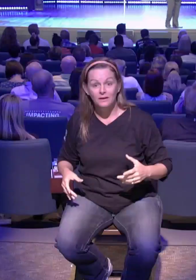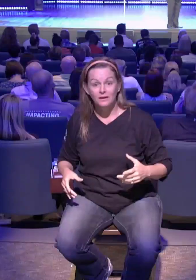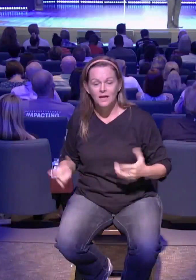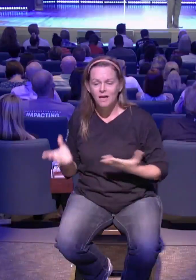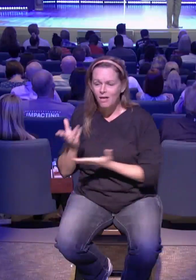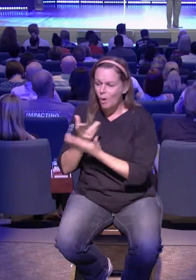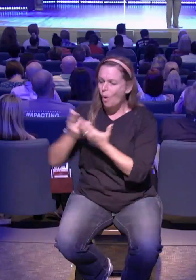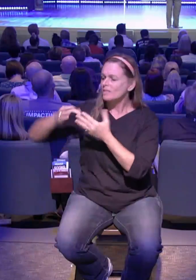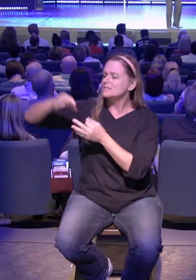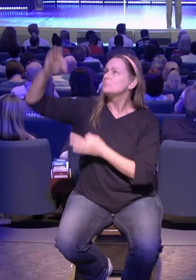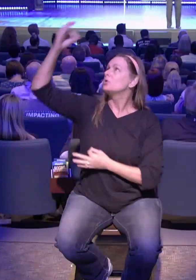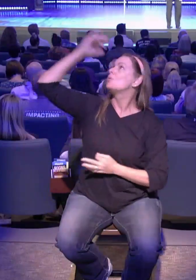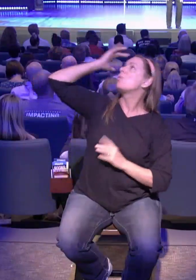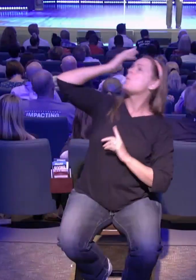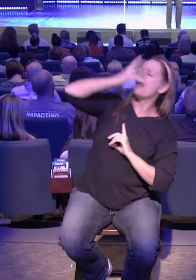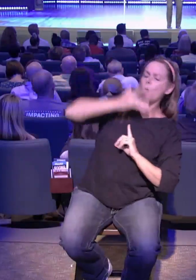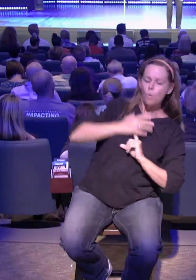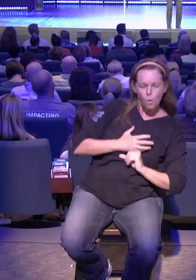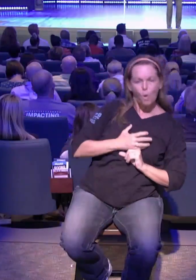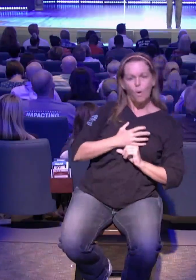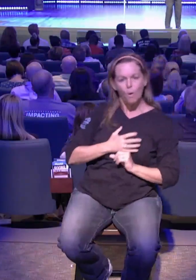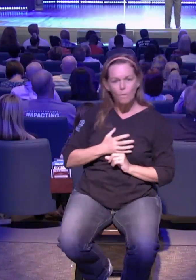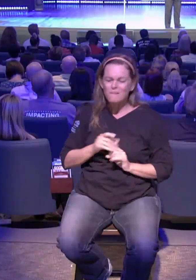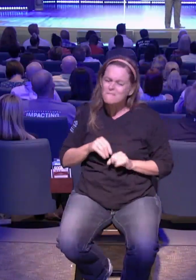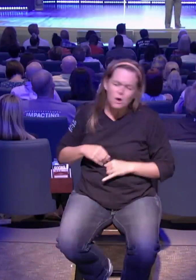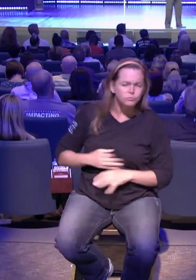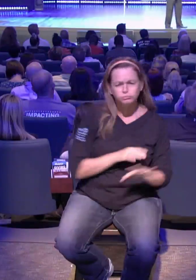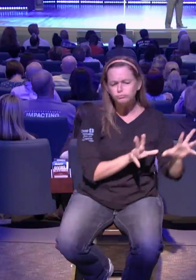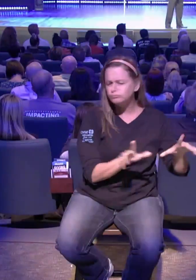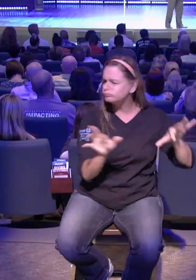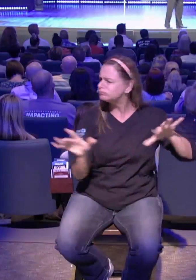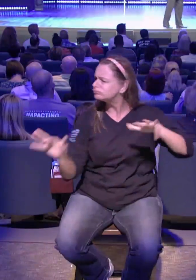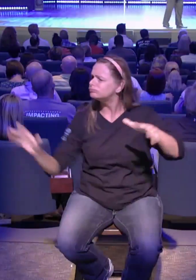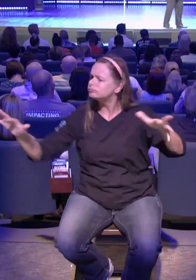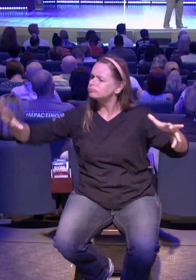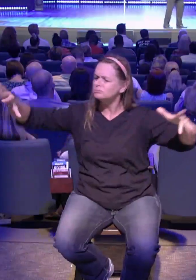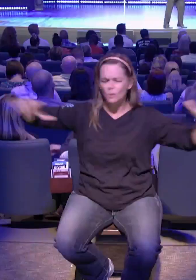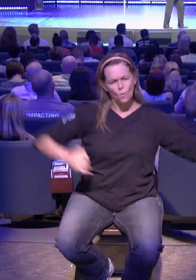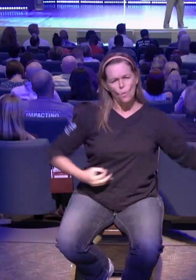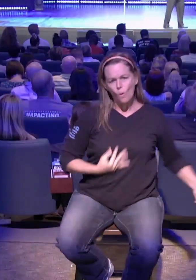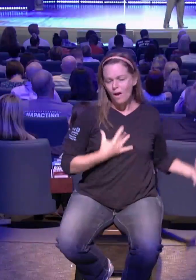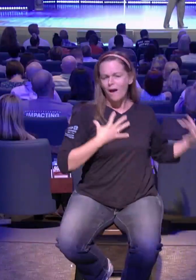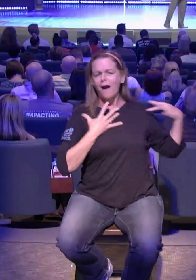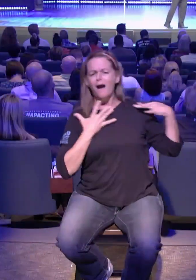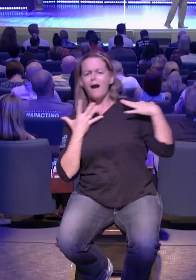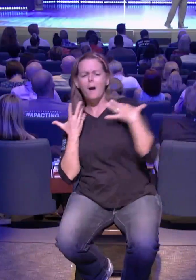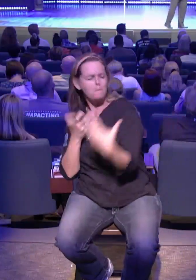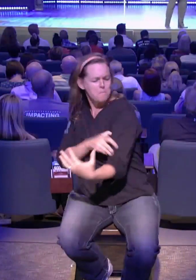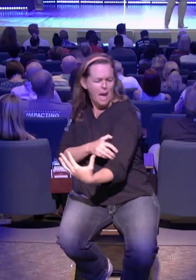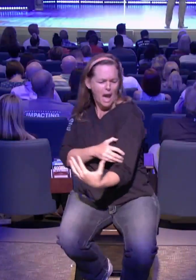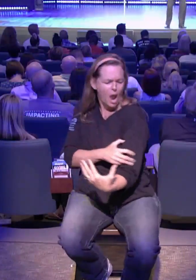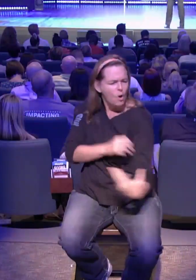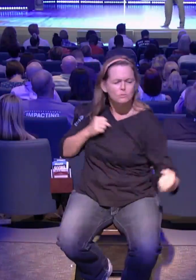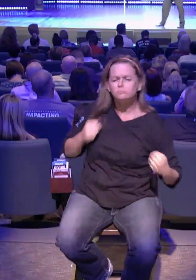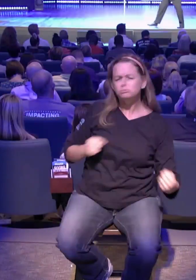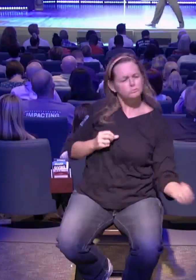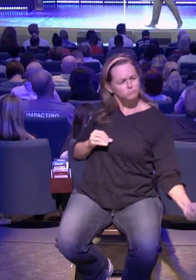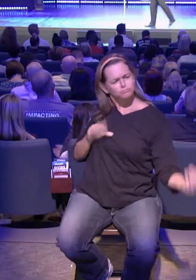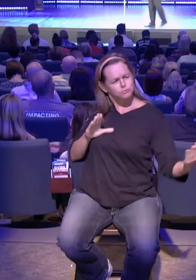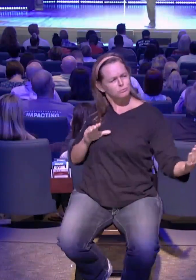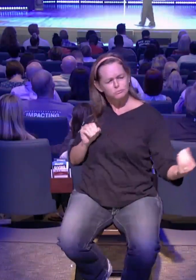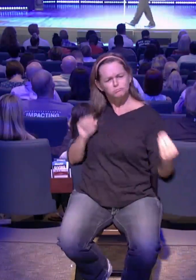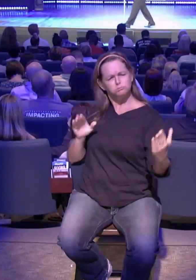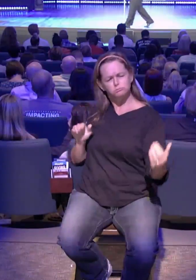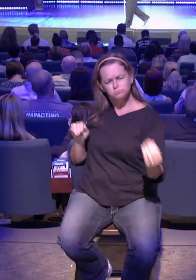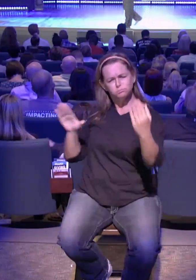Spirit of the Lord came like he did on the day of Pentecost, and it says it filled them with such power and boldness that they went